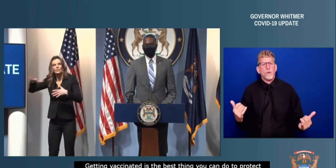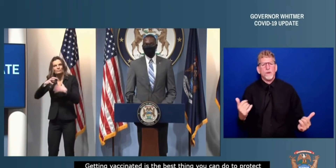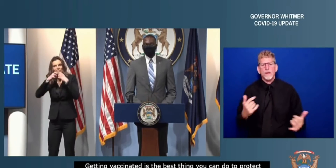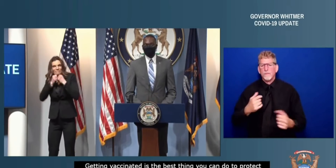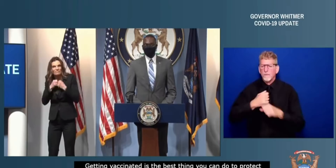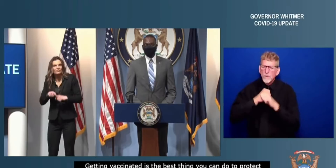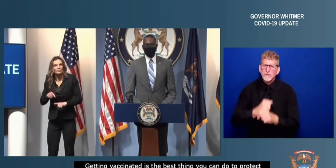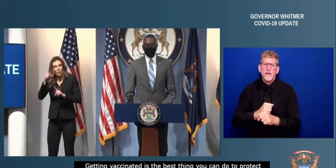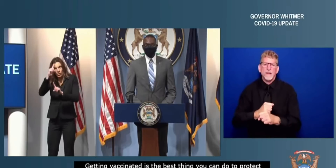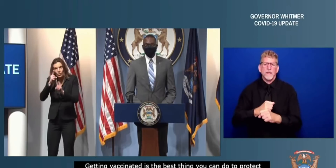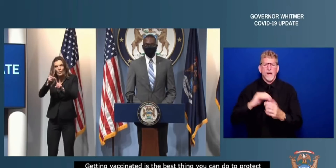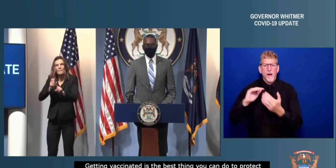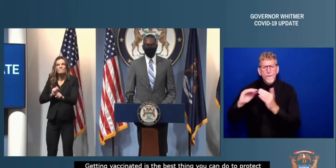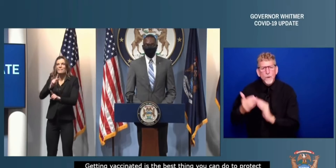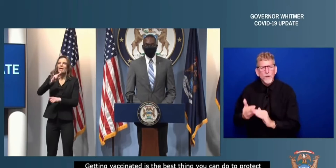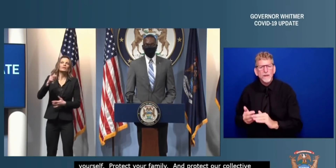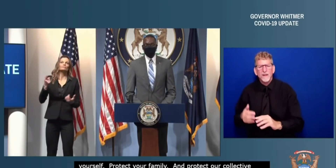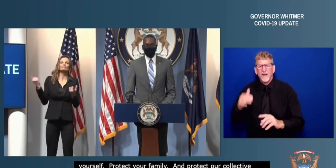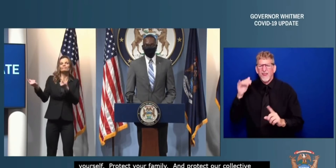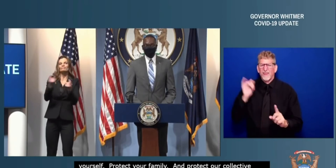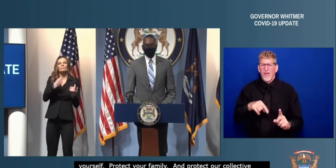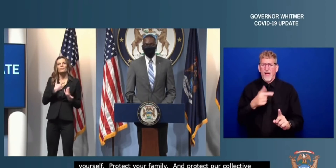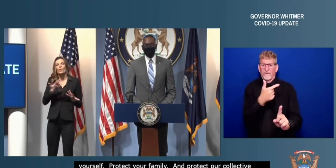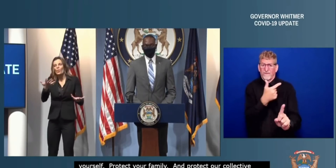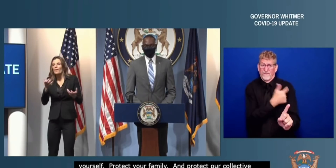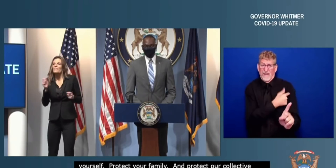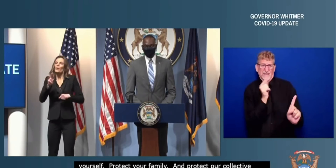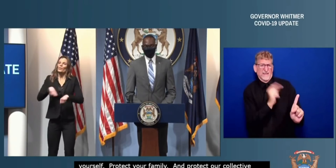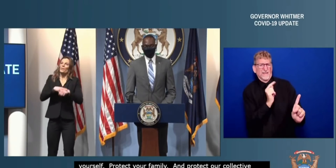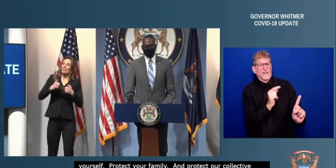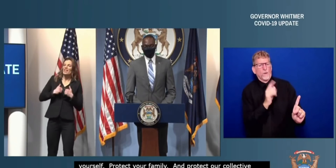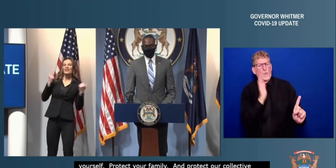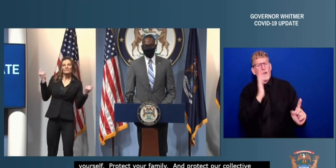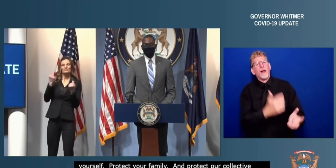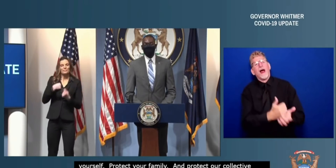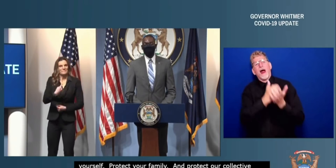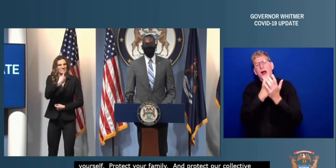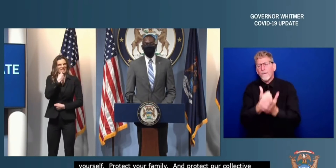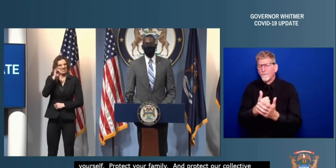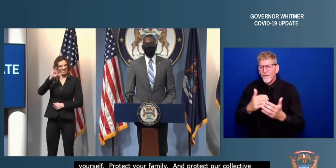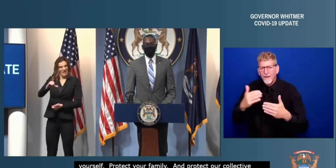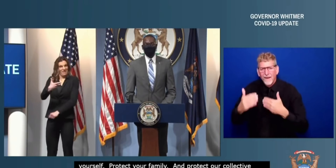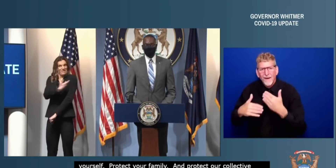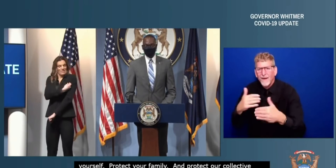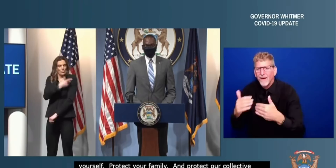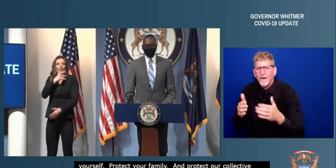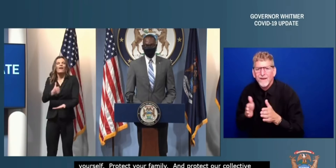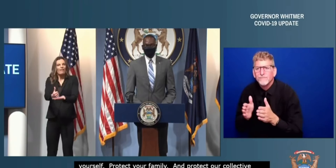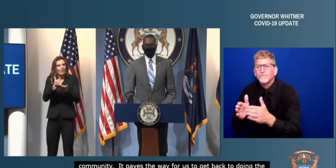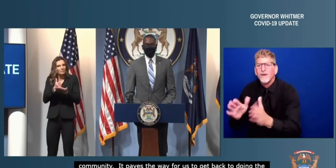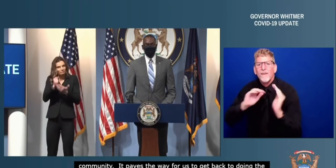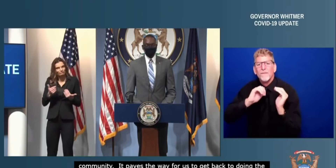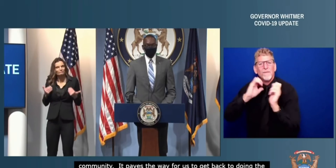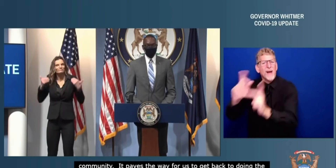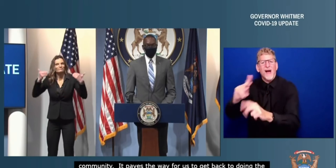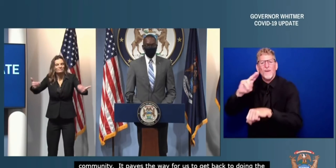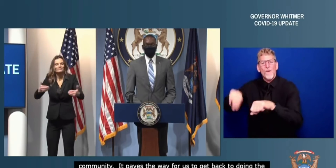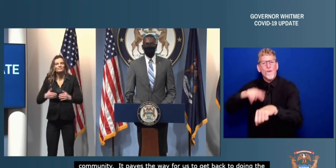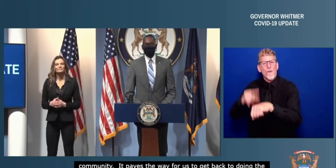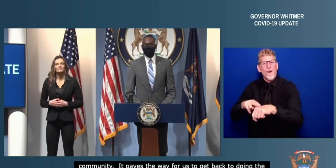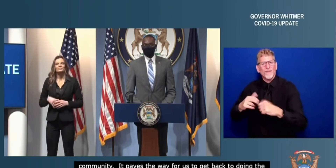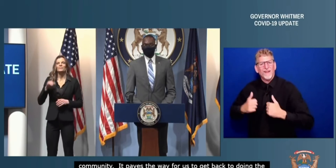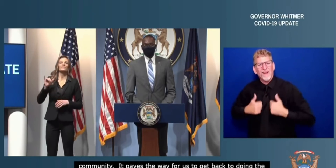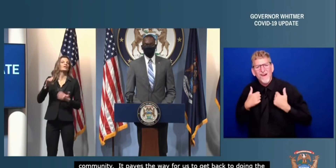way for us to get back to doing the things that we love together. The Protect Michigan Commission, our